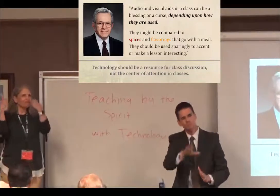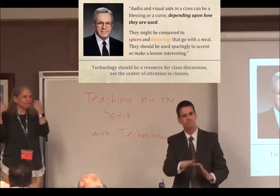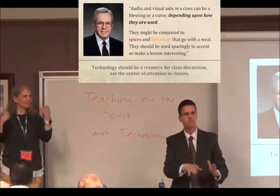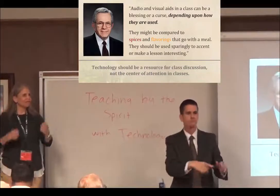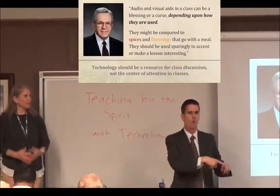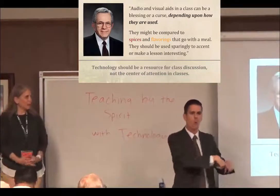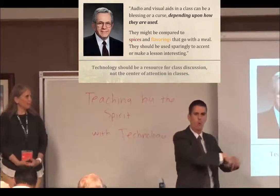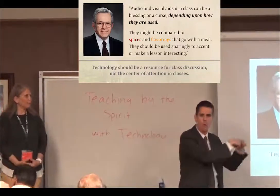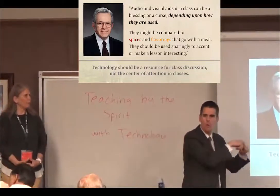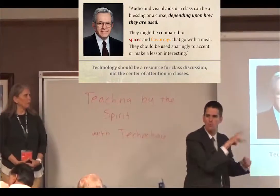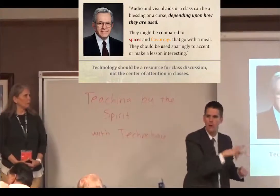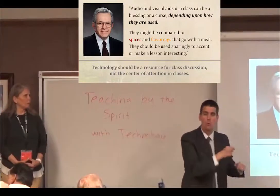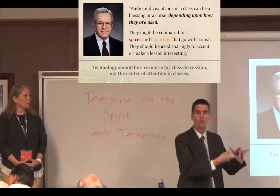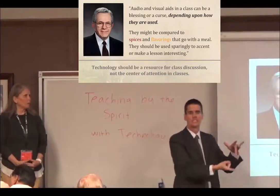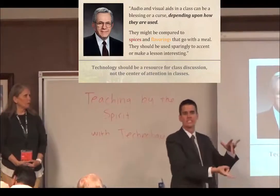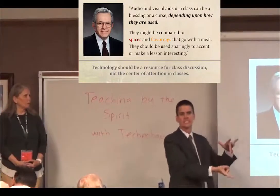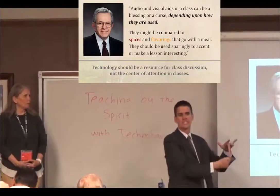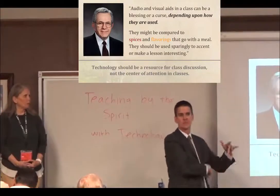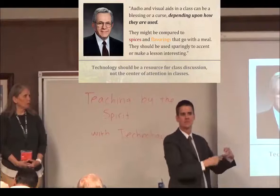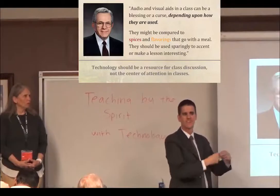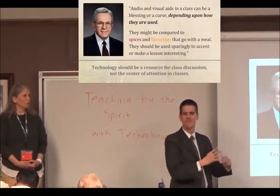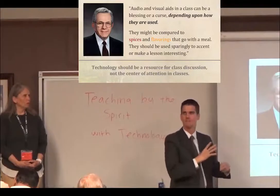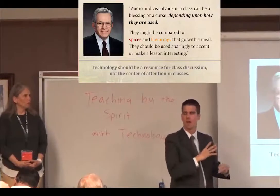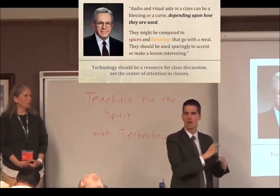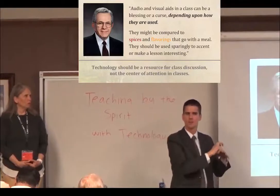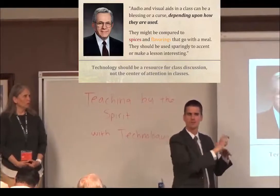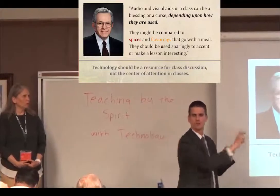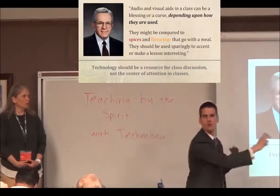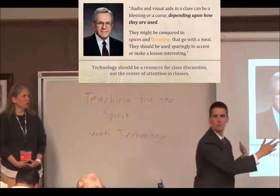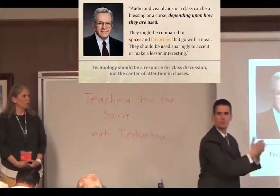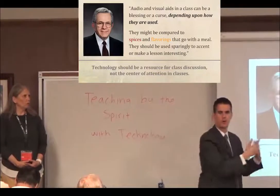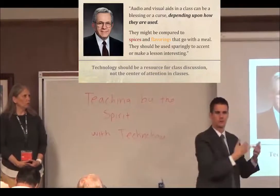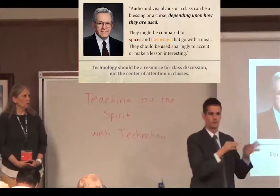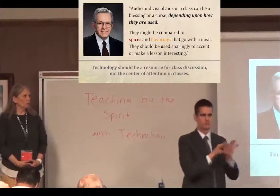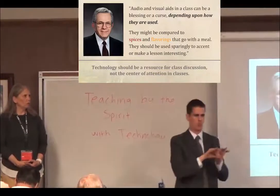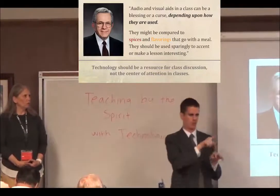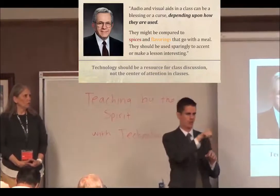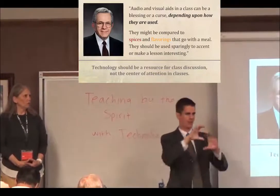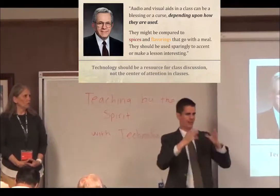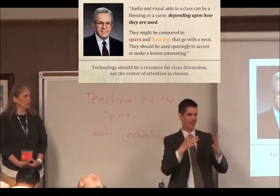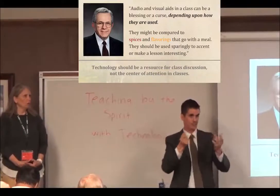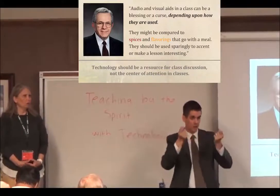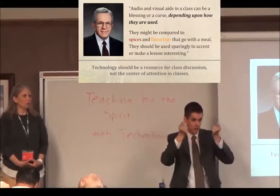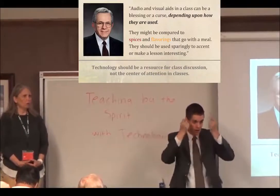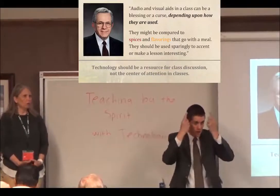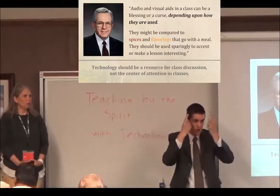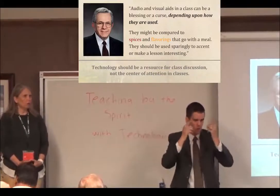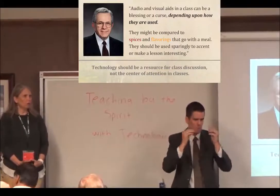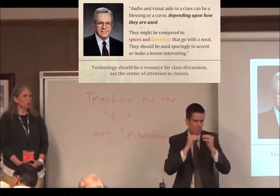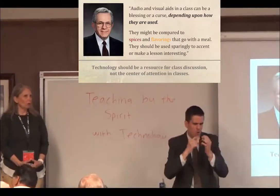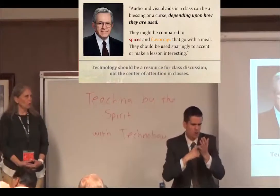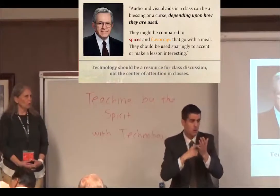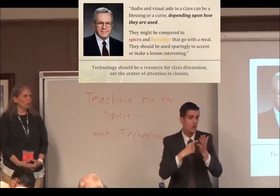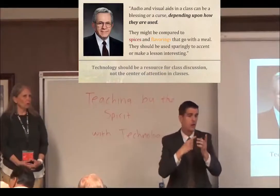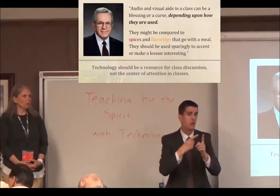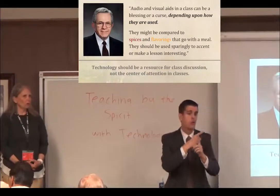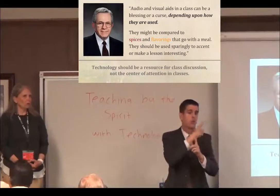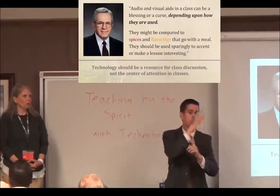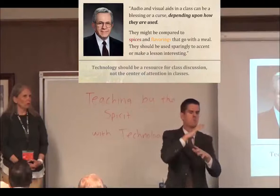lost because I want to get to the end of the PowerPoint. I want to get to the end of it. But sometimes you have